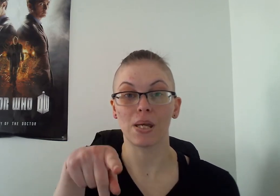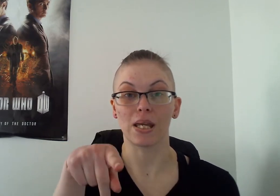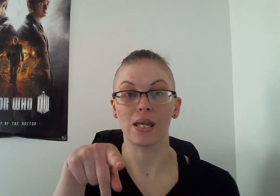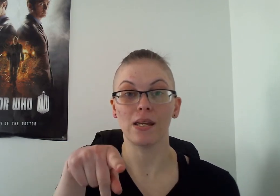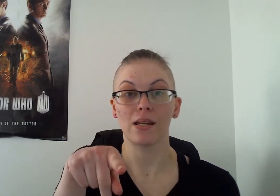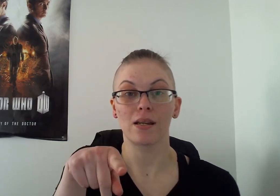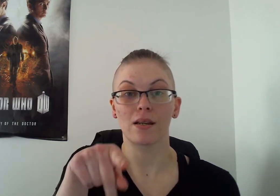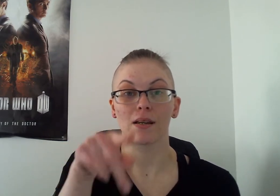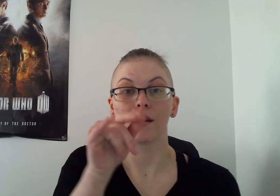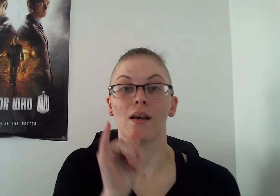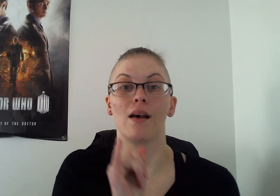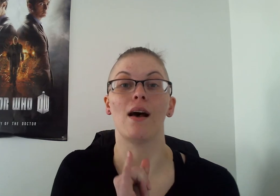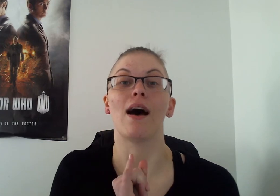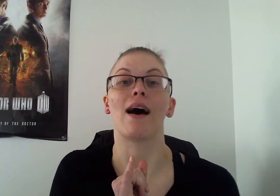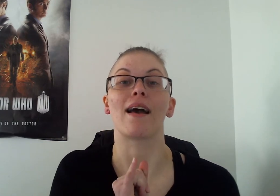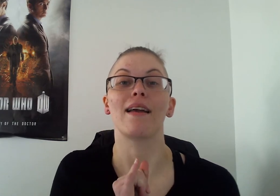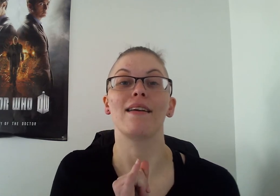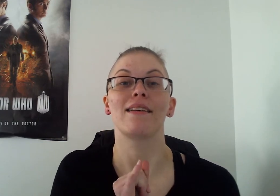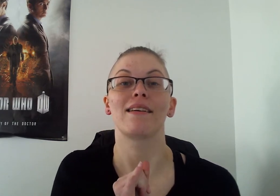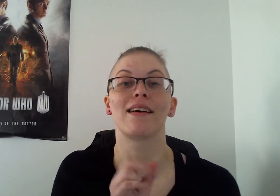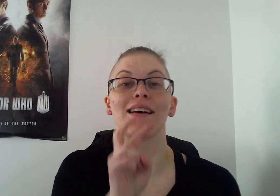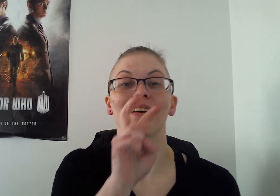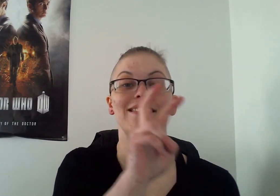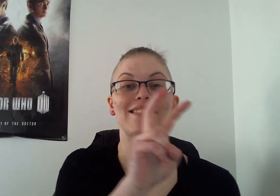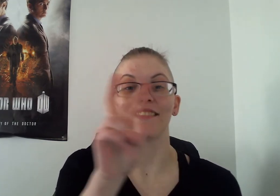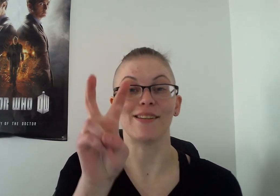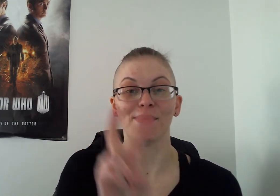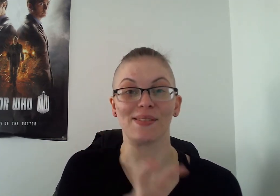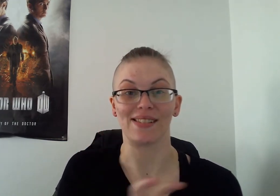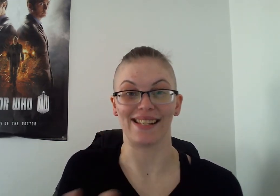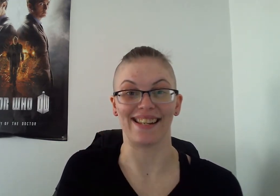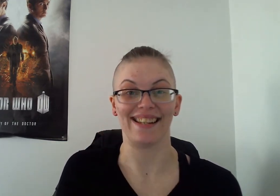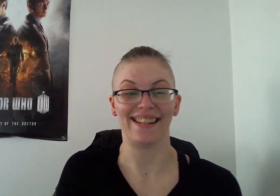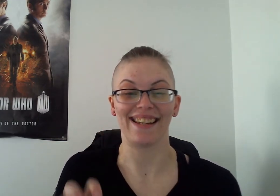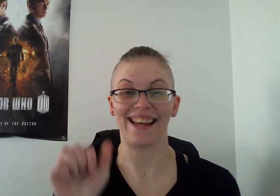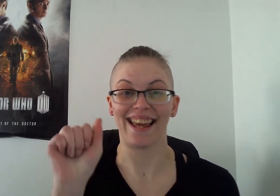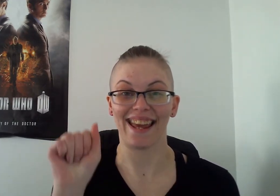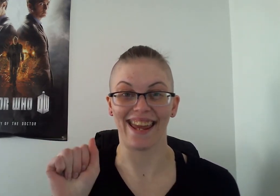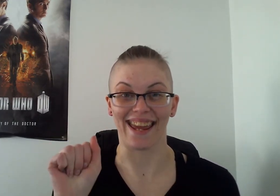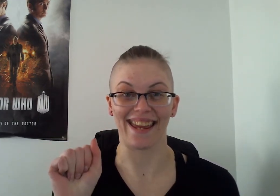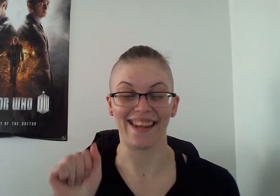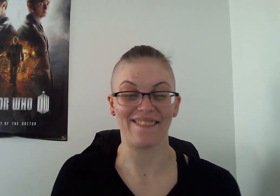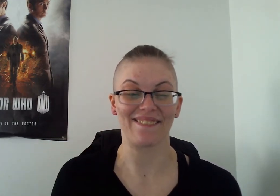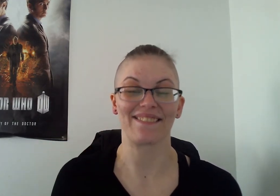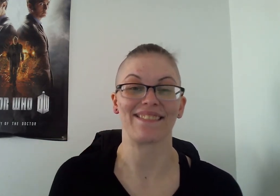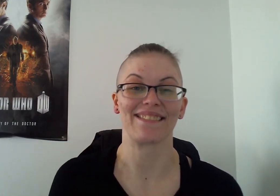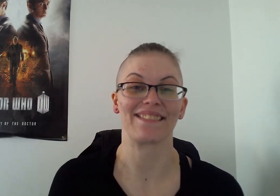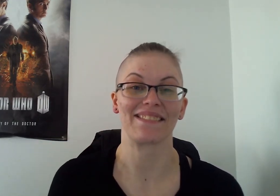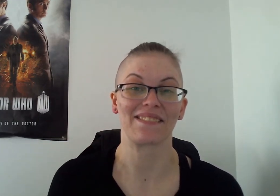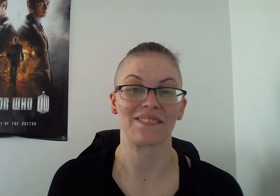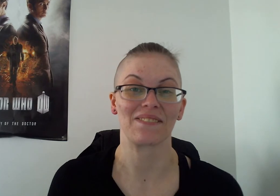P, I, double Z, A.